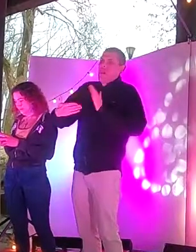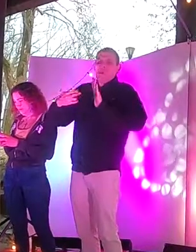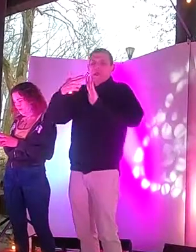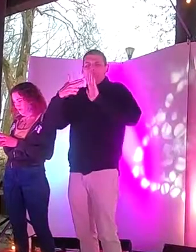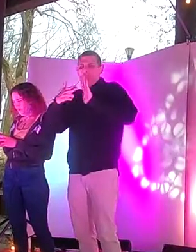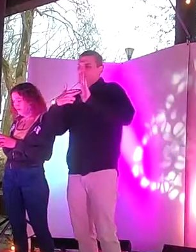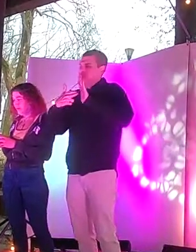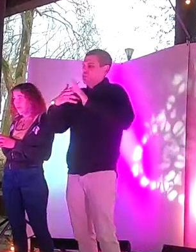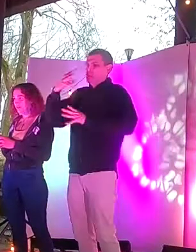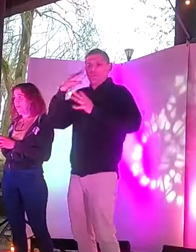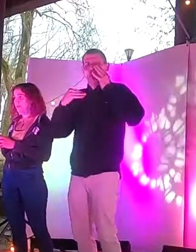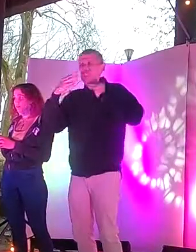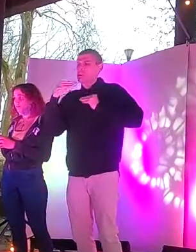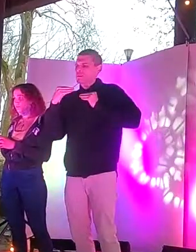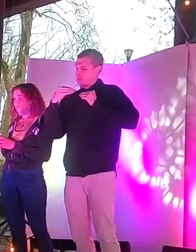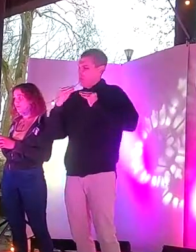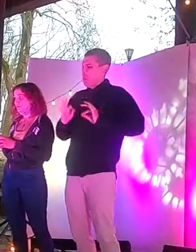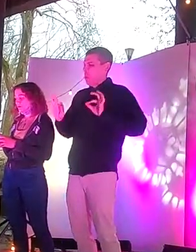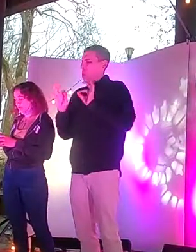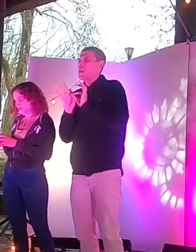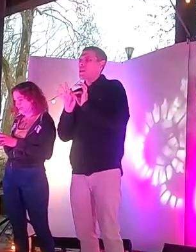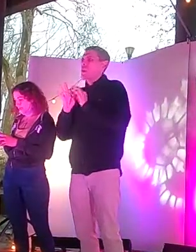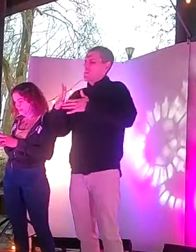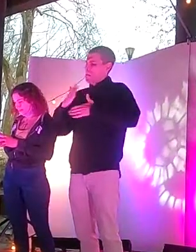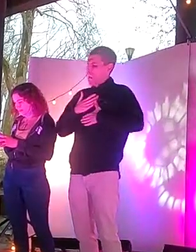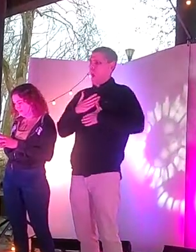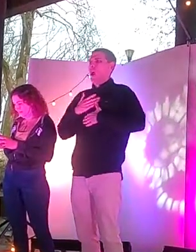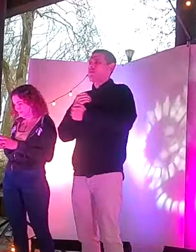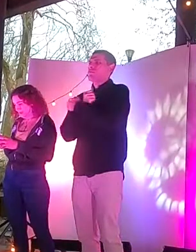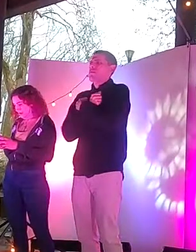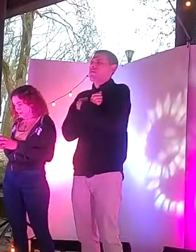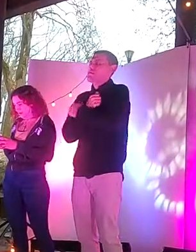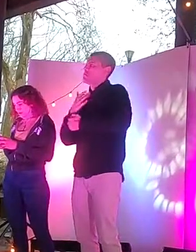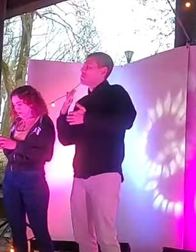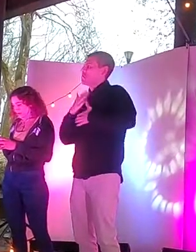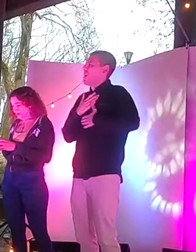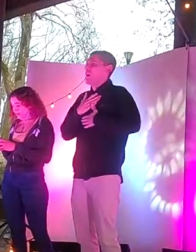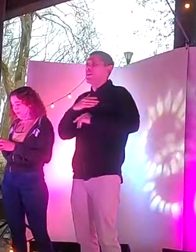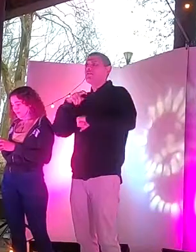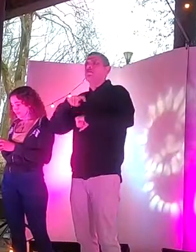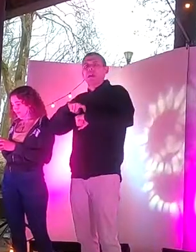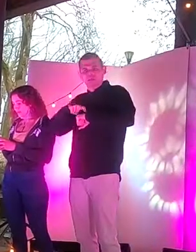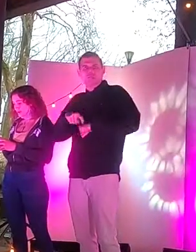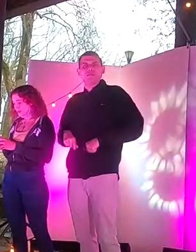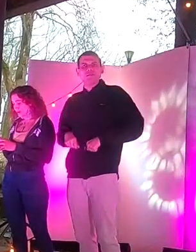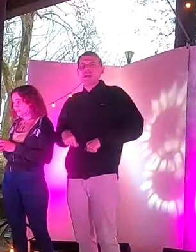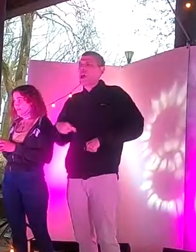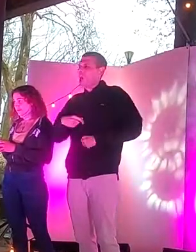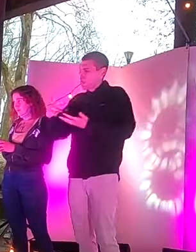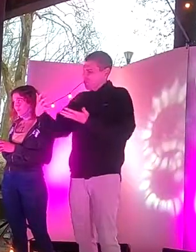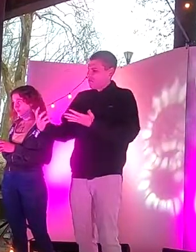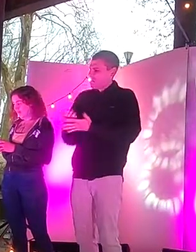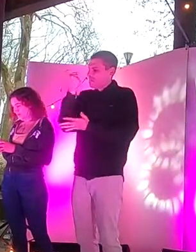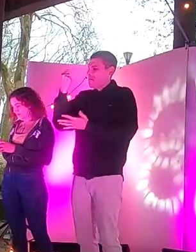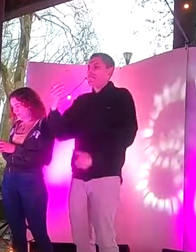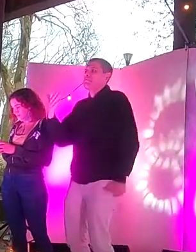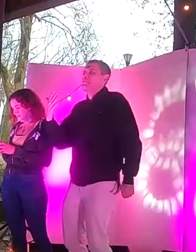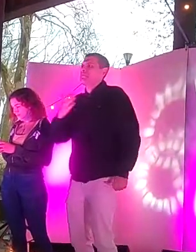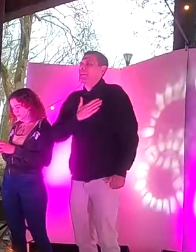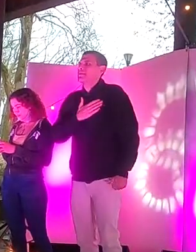worthy. Worthy of my love, worthy of my time, worthy of claiming what's always been